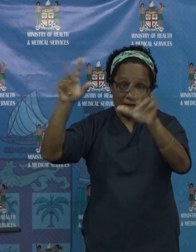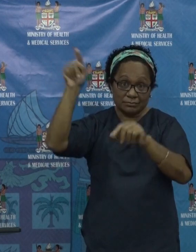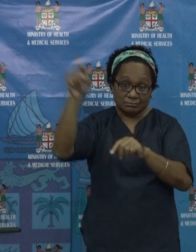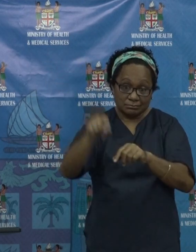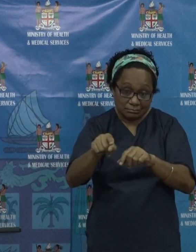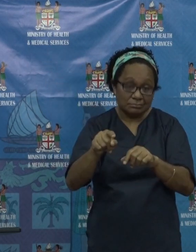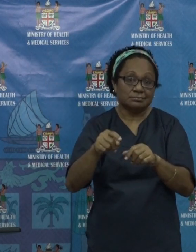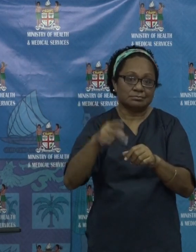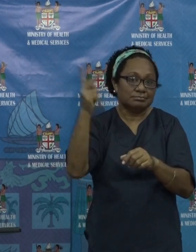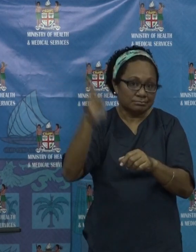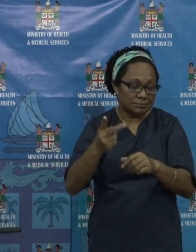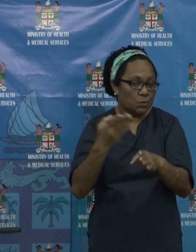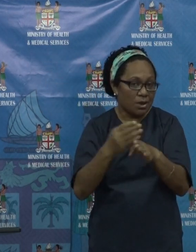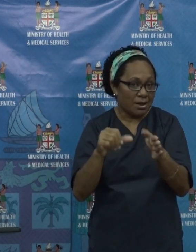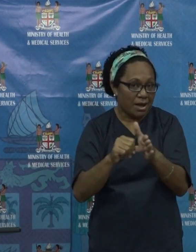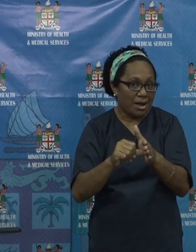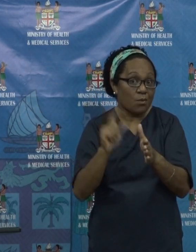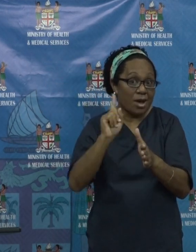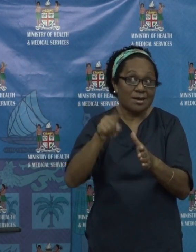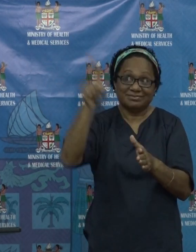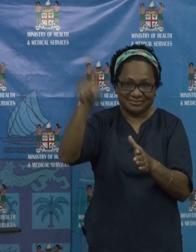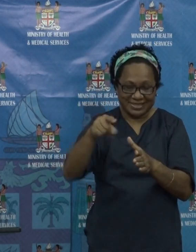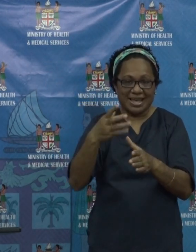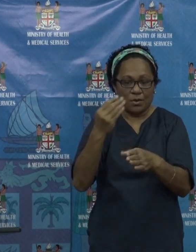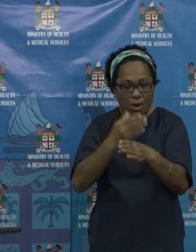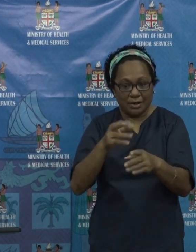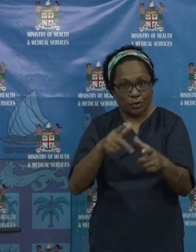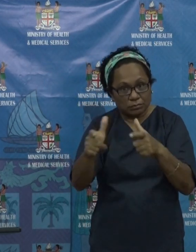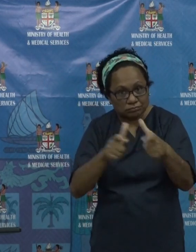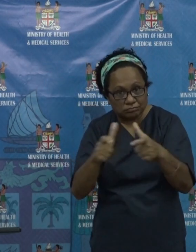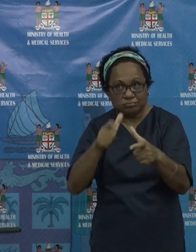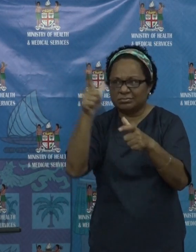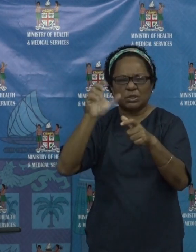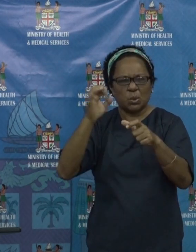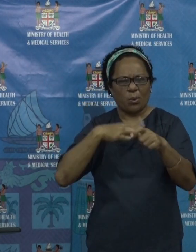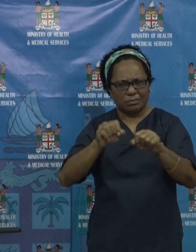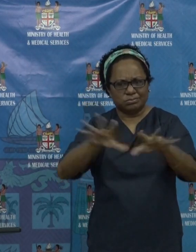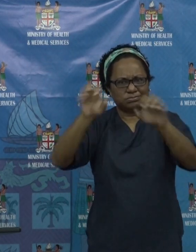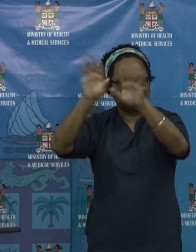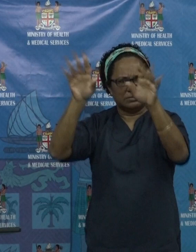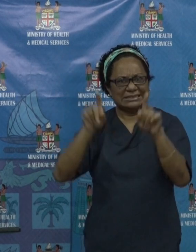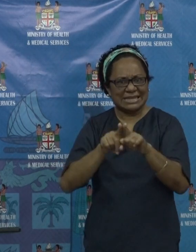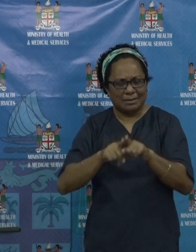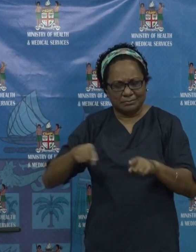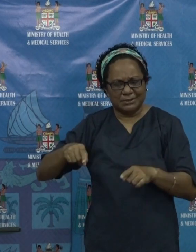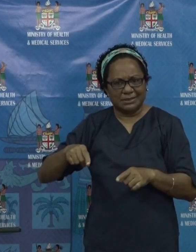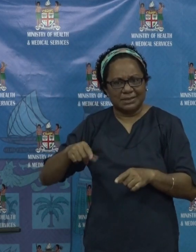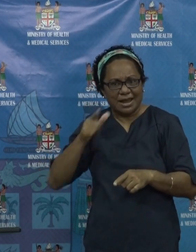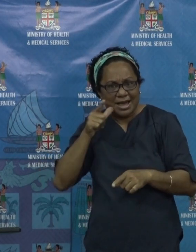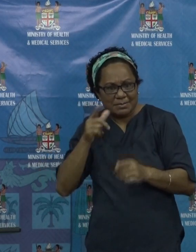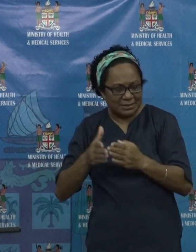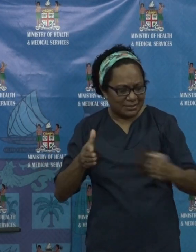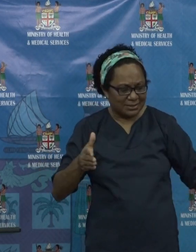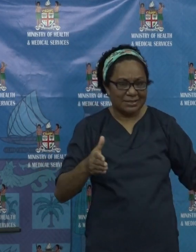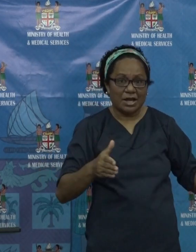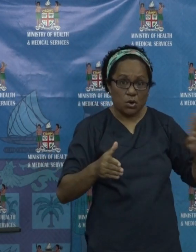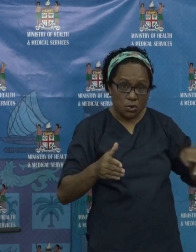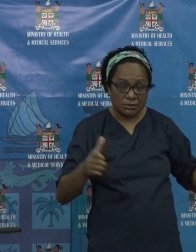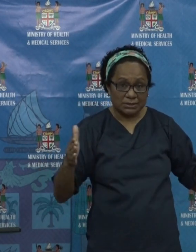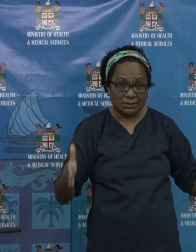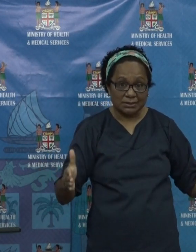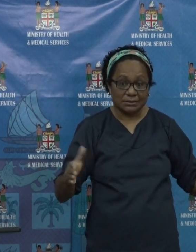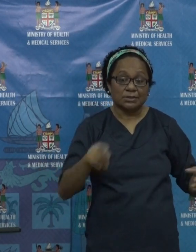hard to contain the outbreak in their respective divisions, as well as, importantly,